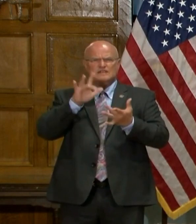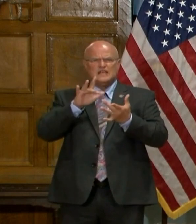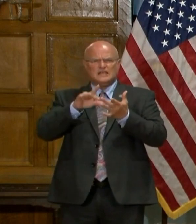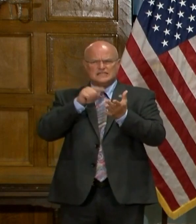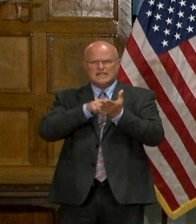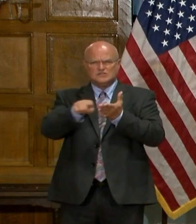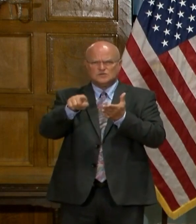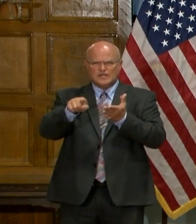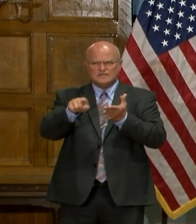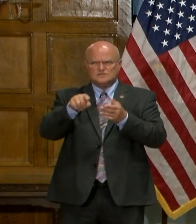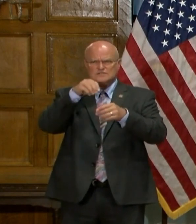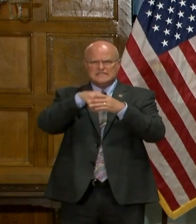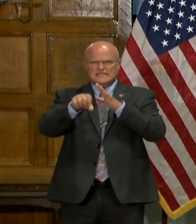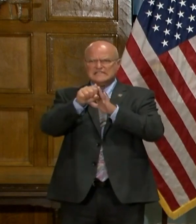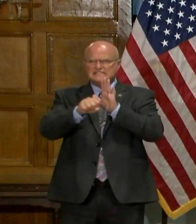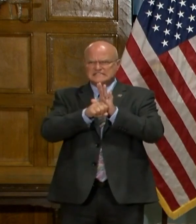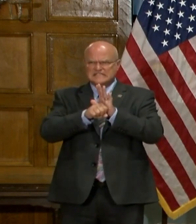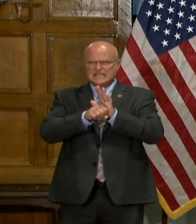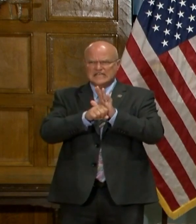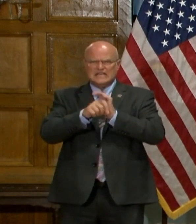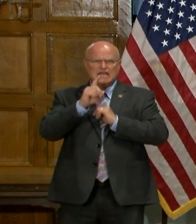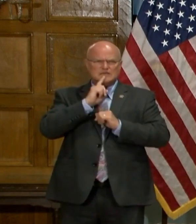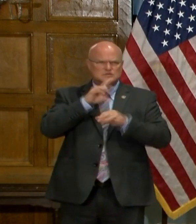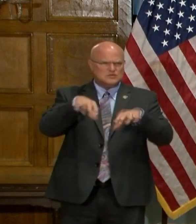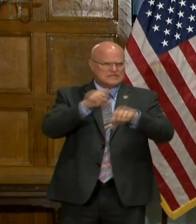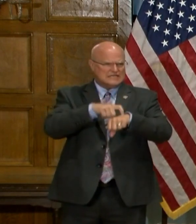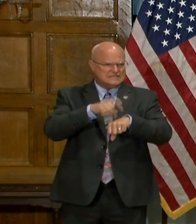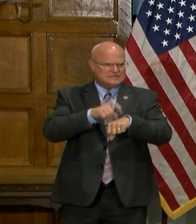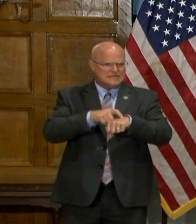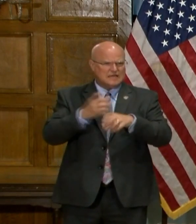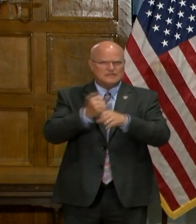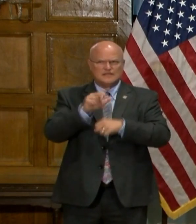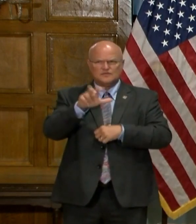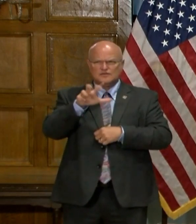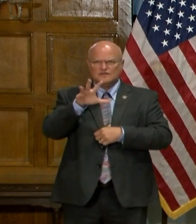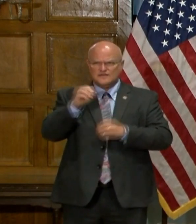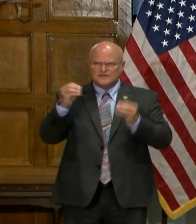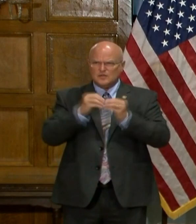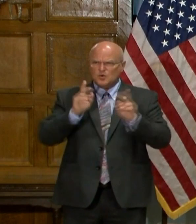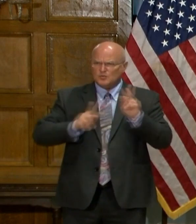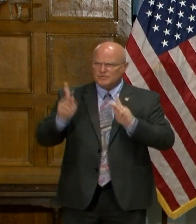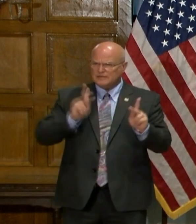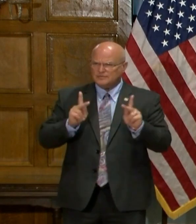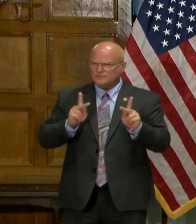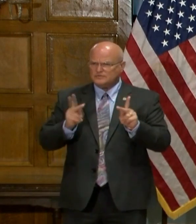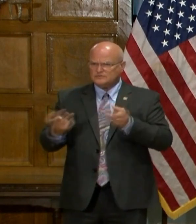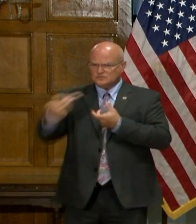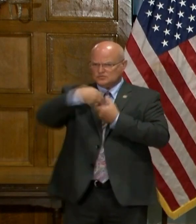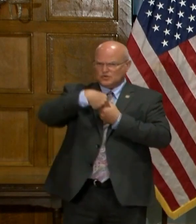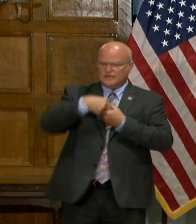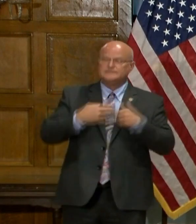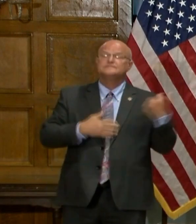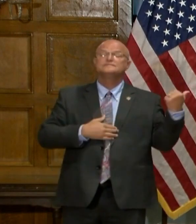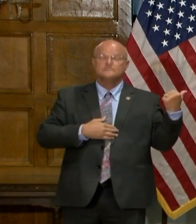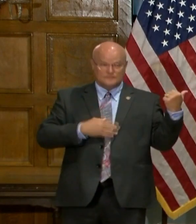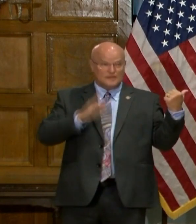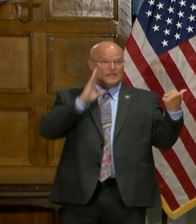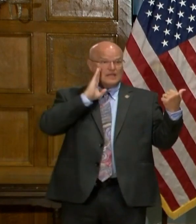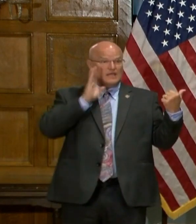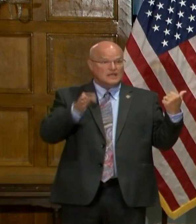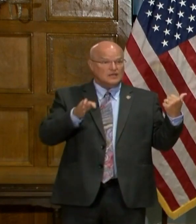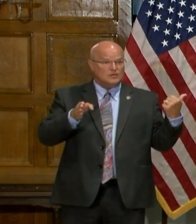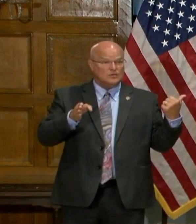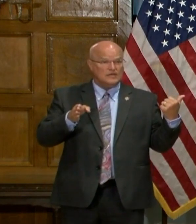contact tracers into the state? I mean, I'm sure that's going to take a lot of effort to get 350 more people on board. It will,